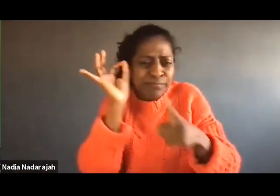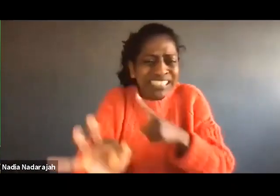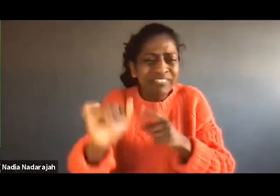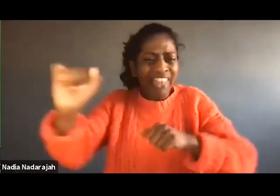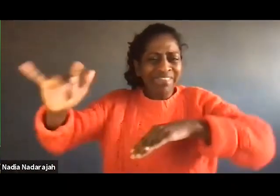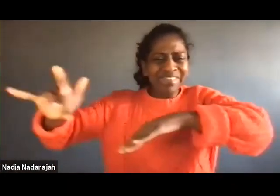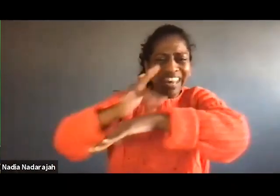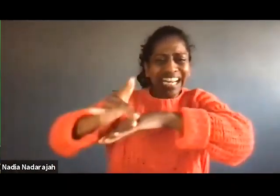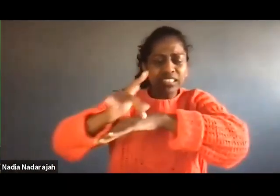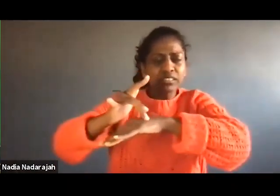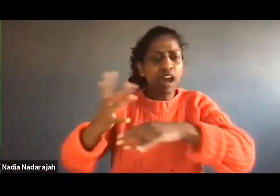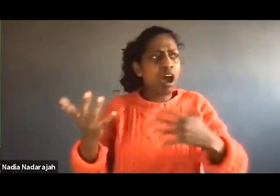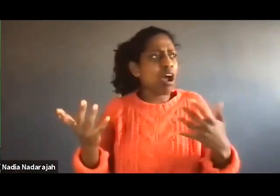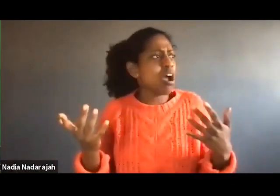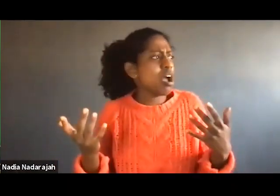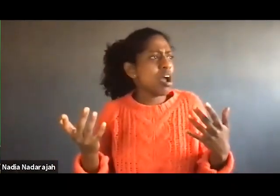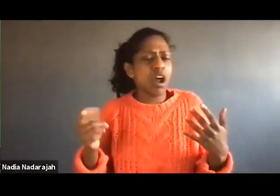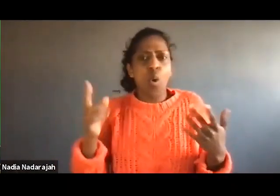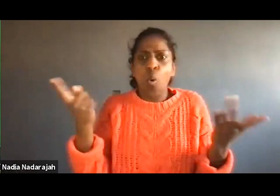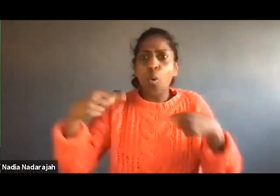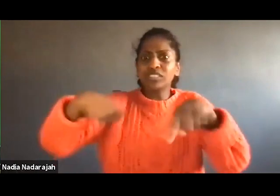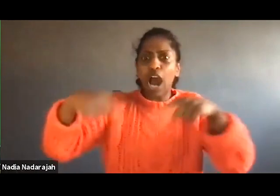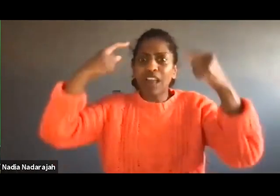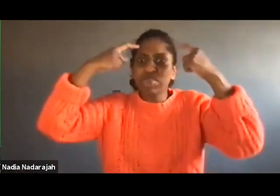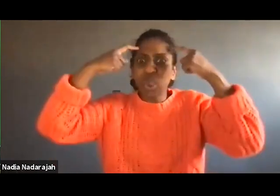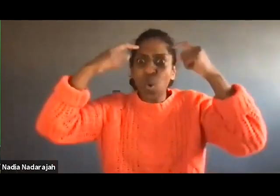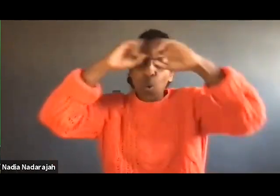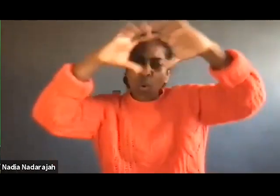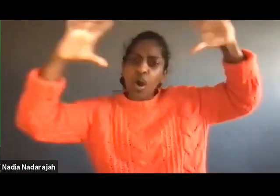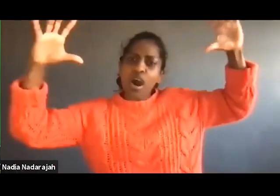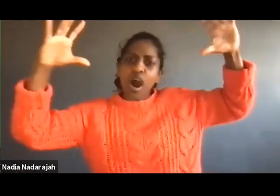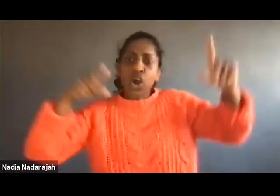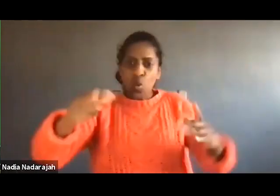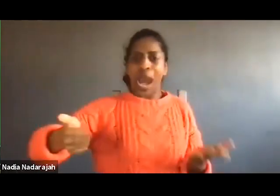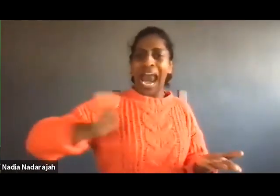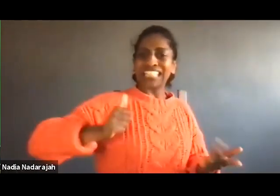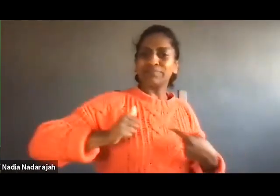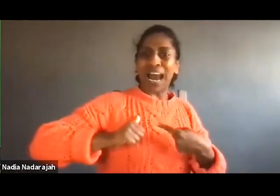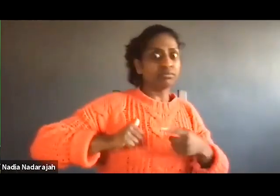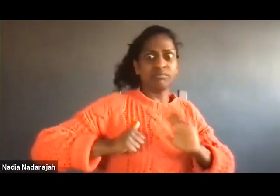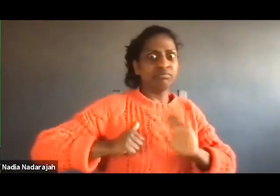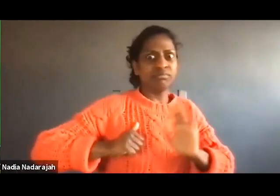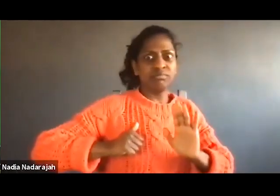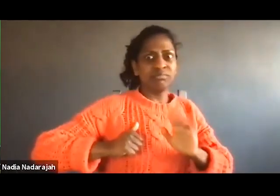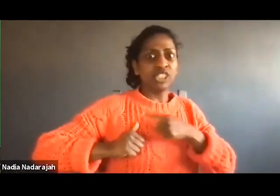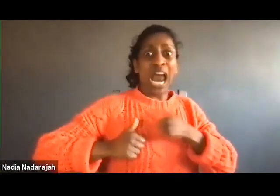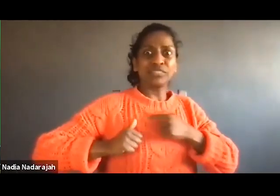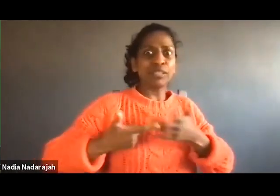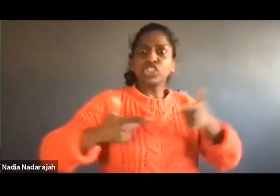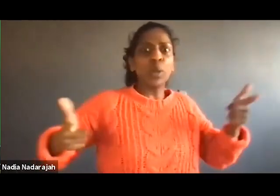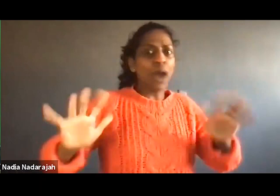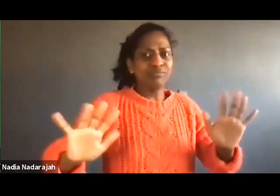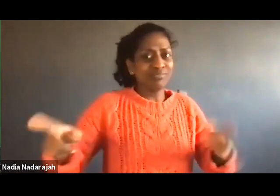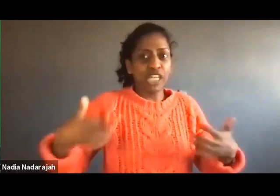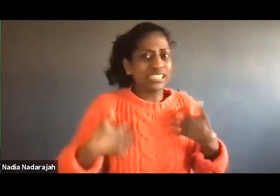generally quite informal. Then you can ask more specific questions about the show. You can ask the director, what are